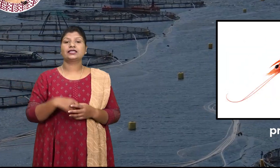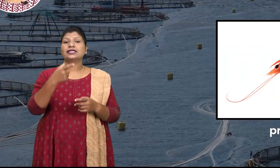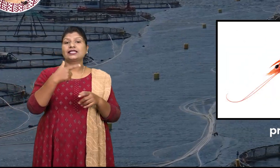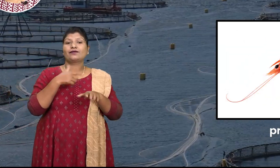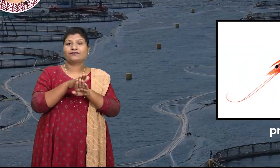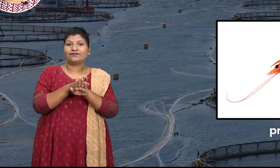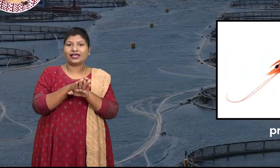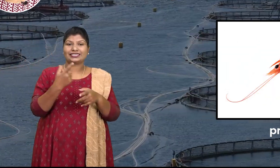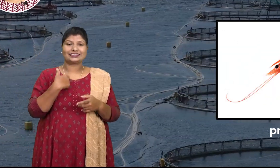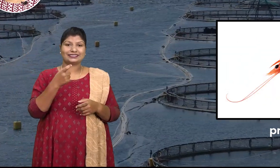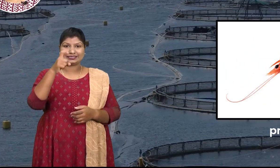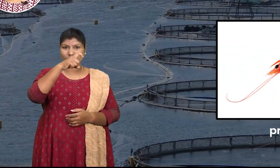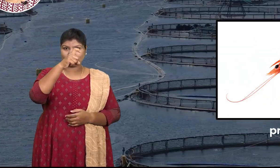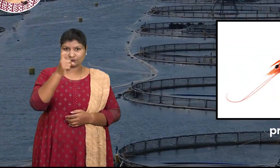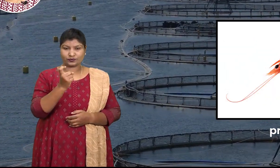Prawns,